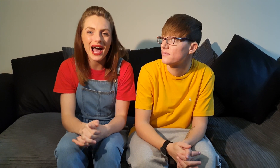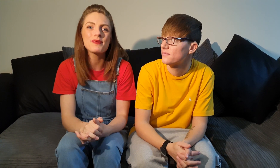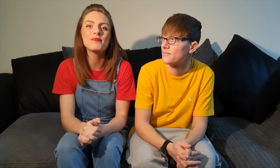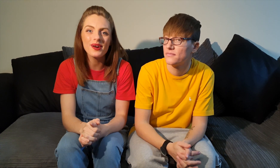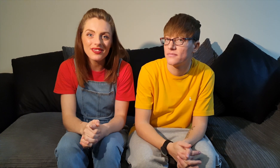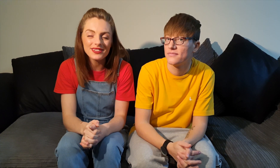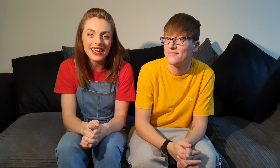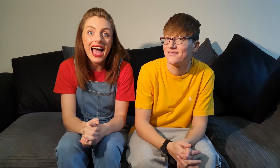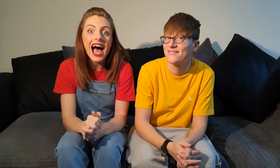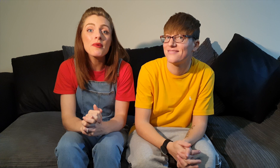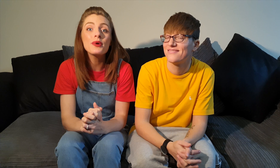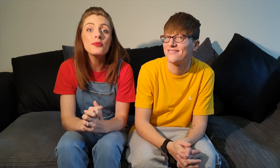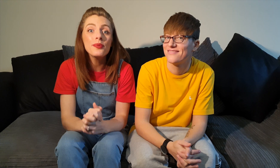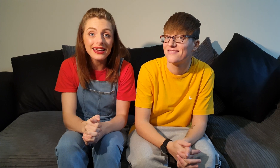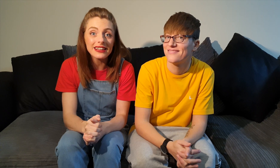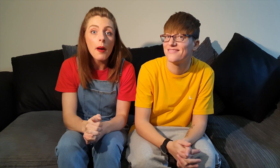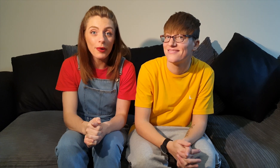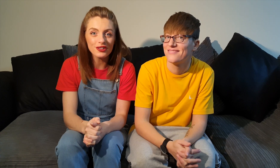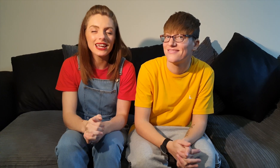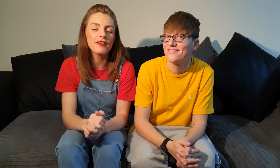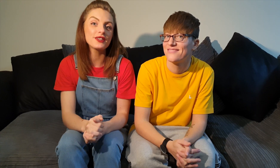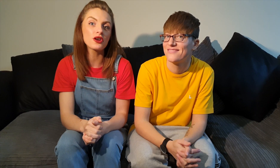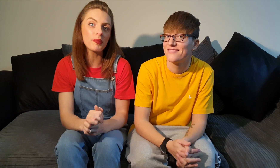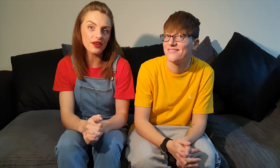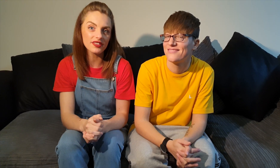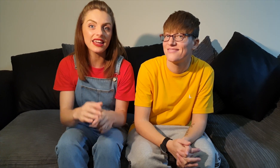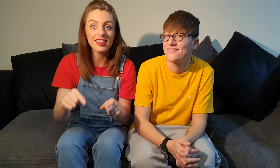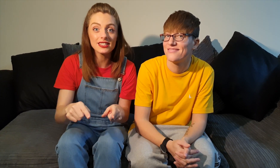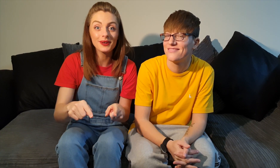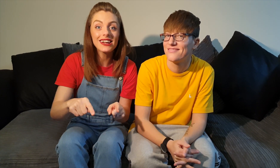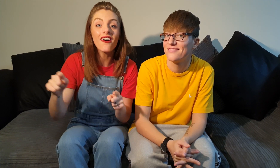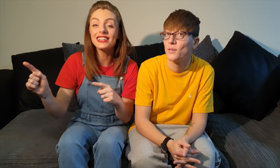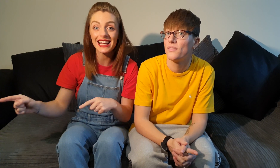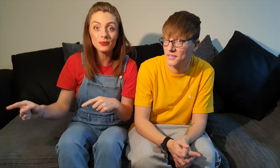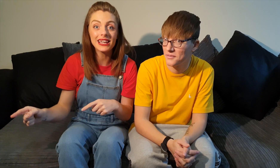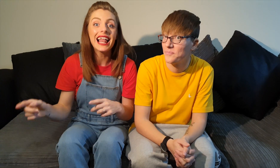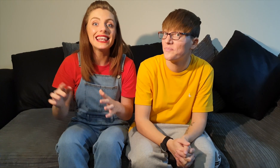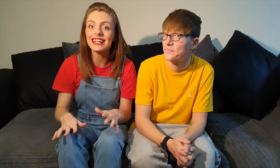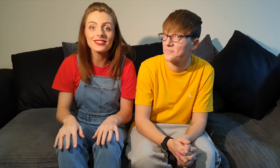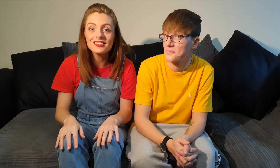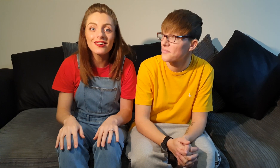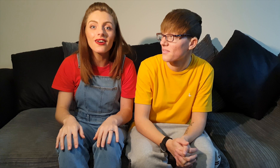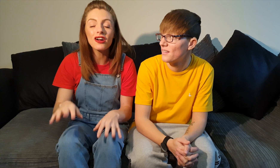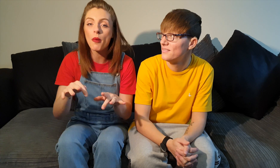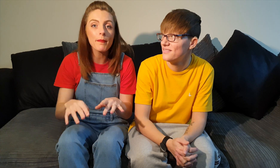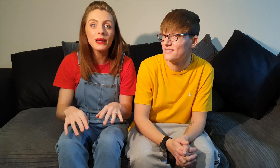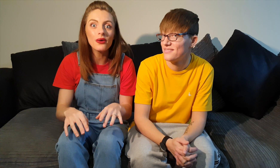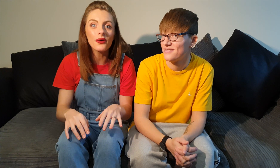happy birthday, and we will. But if it's your birthday this week or next week, let us know, comment below,